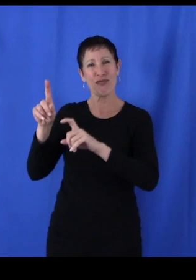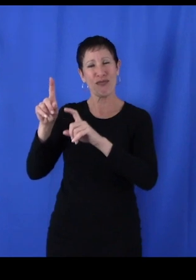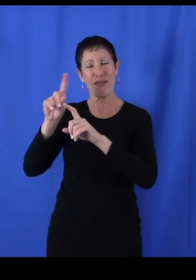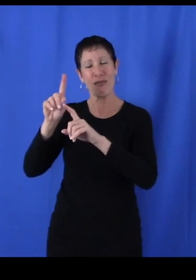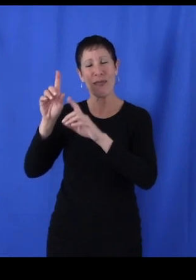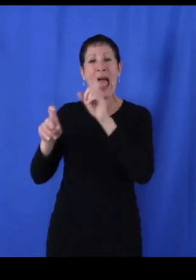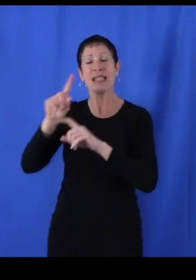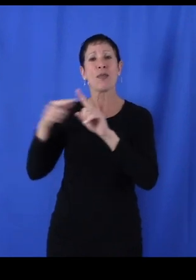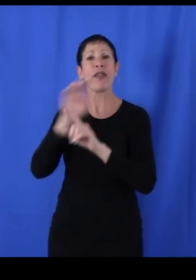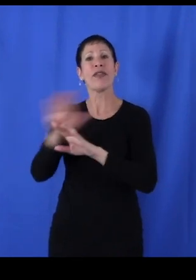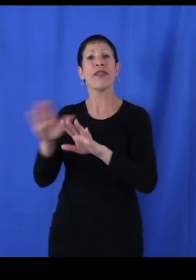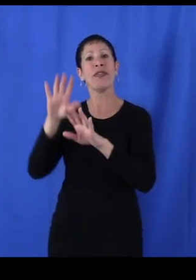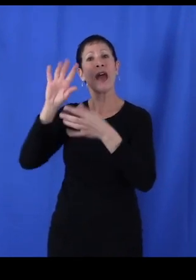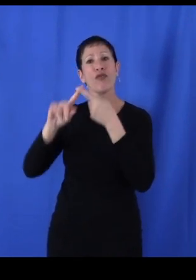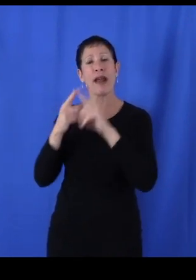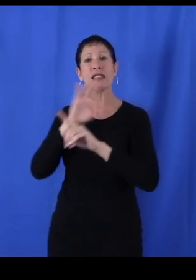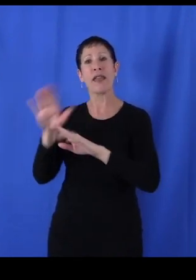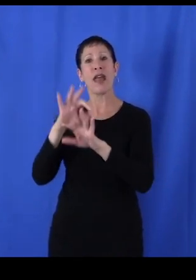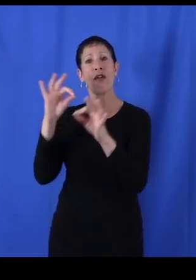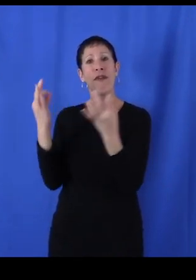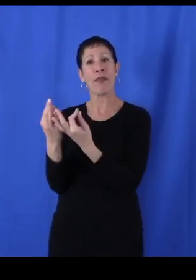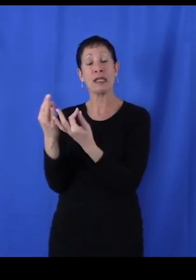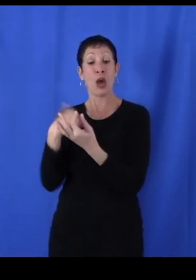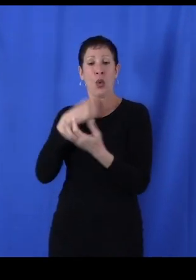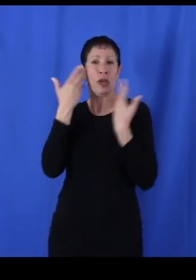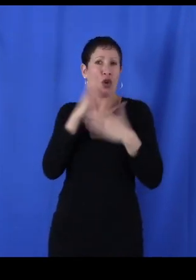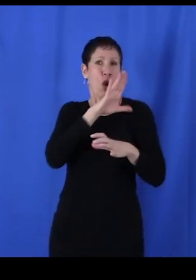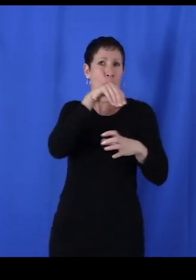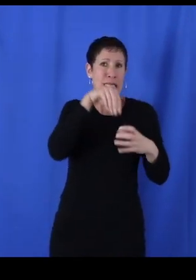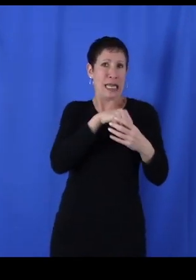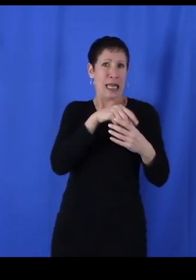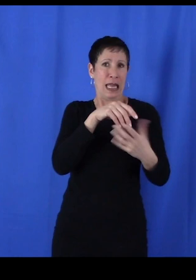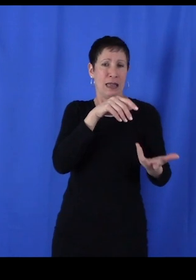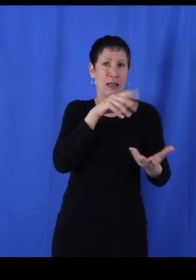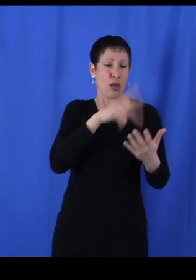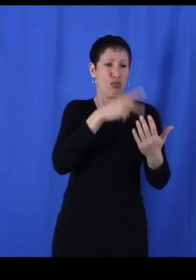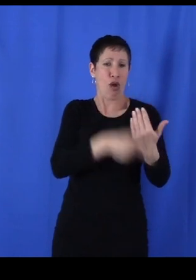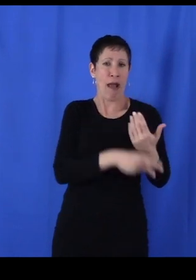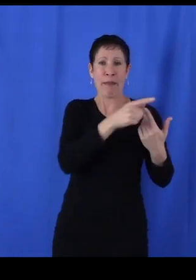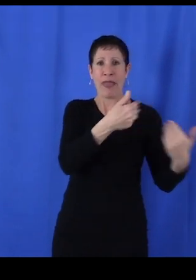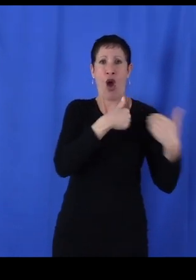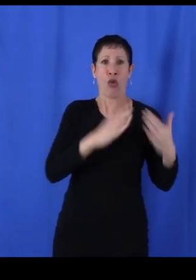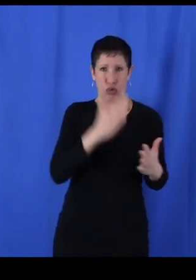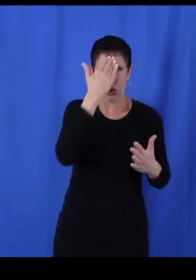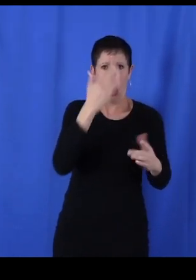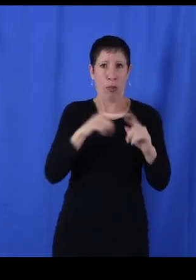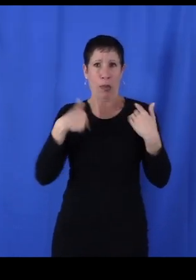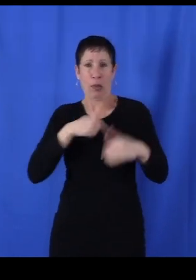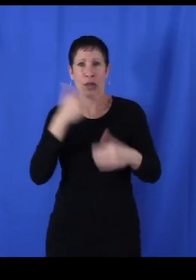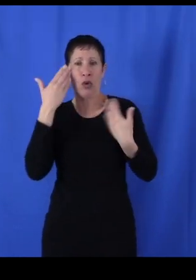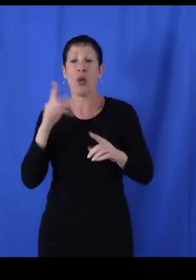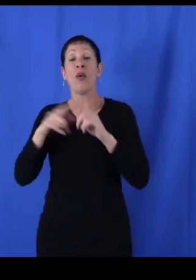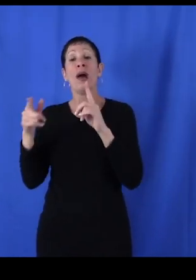we don't know what's in the program, it's proprietary, but it's pretty clear that who you know and who you're assumed to